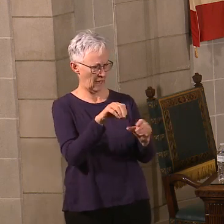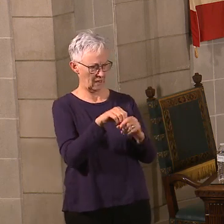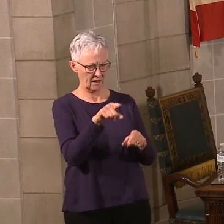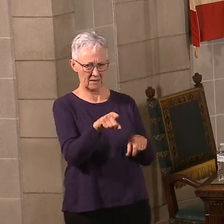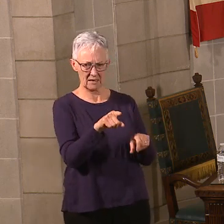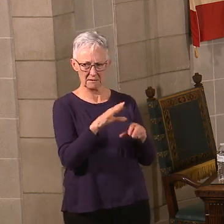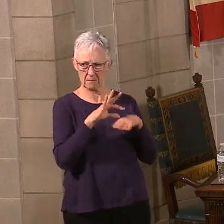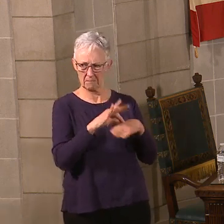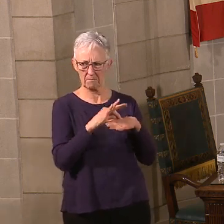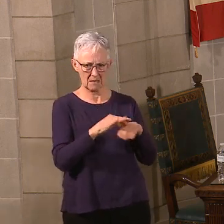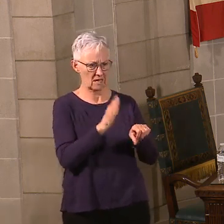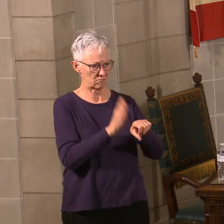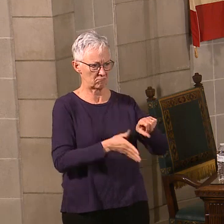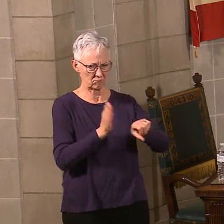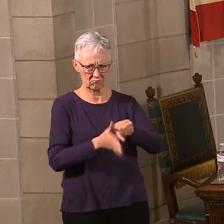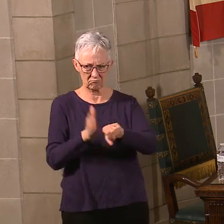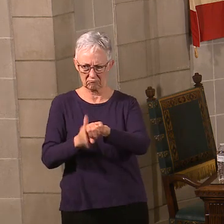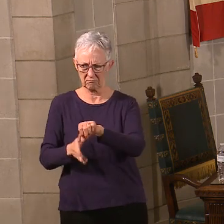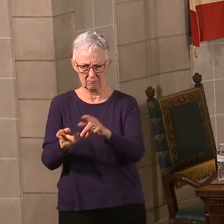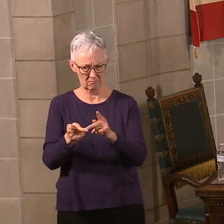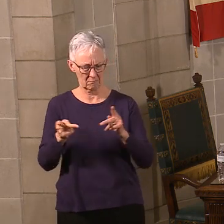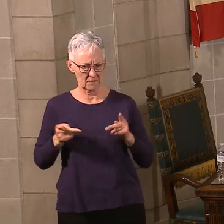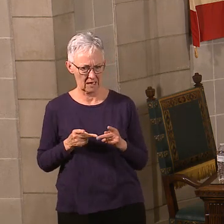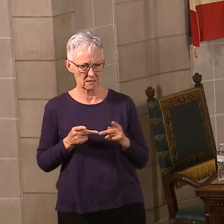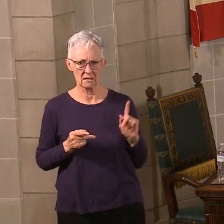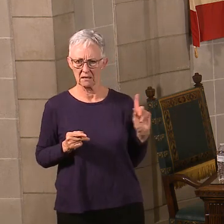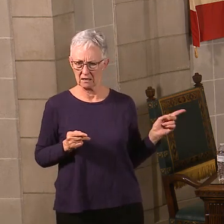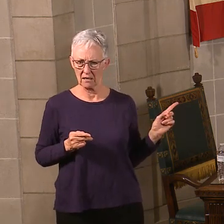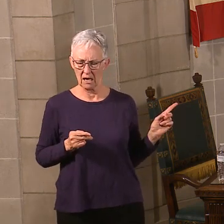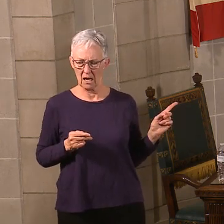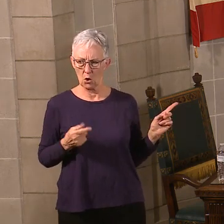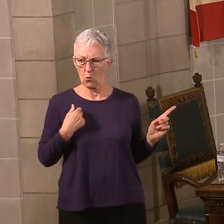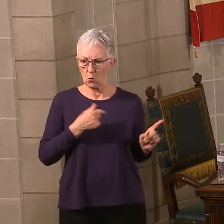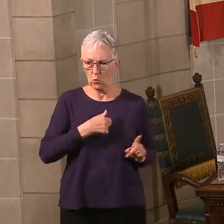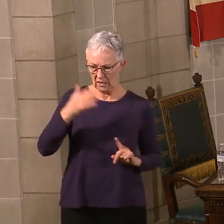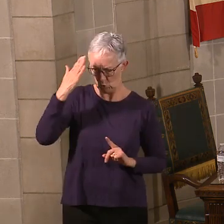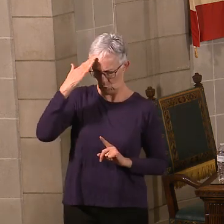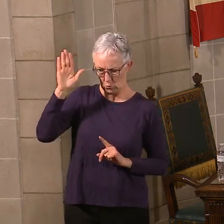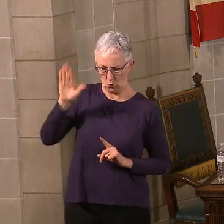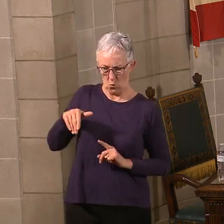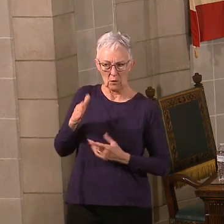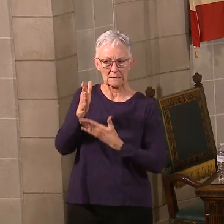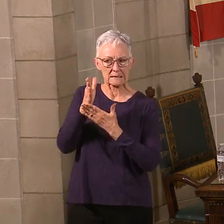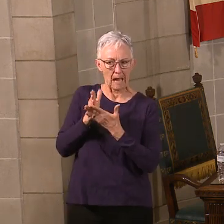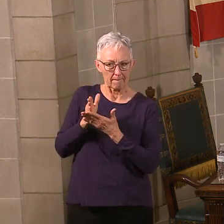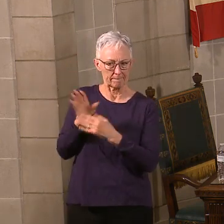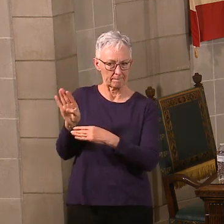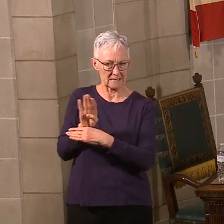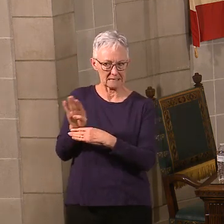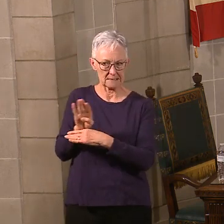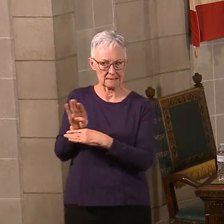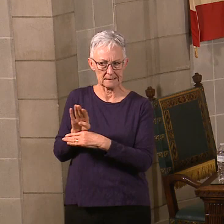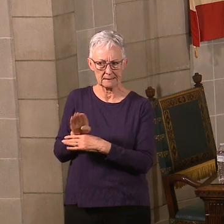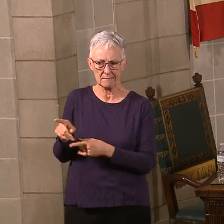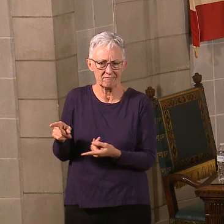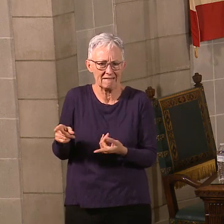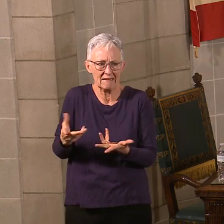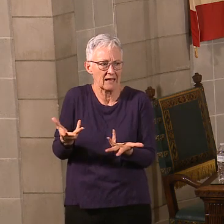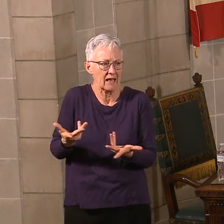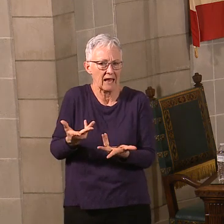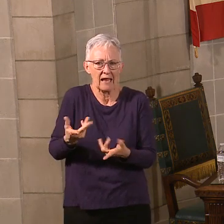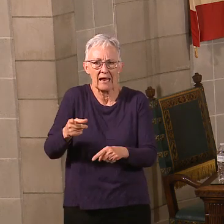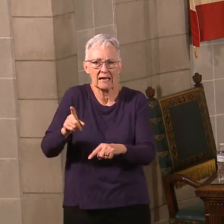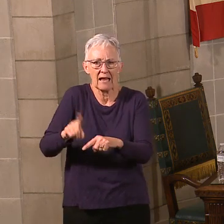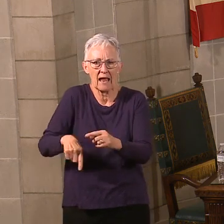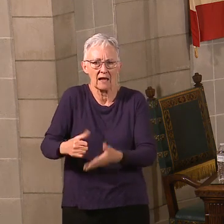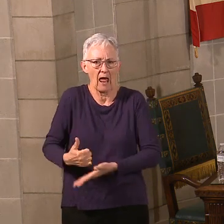is about how we social distance ourselves. We understand there's businesses that their jobs are such that they cannot stay outside of